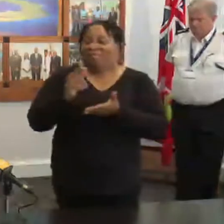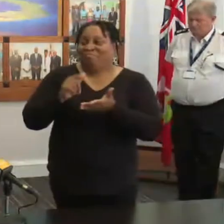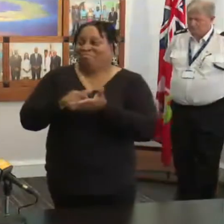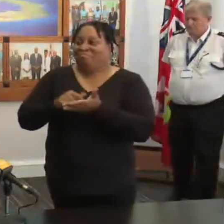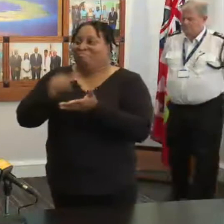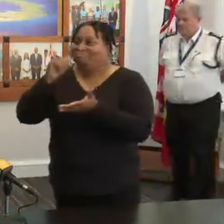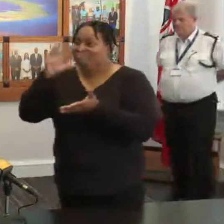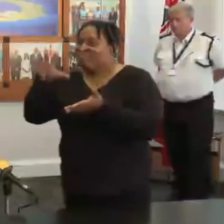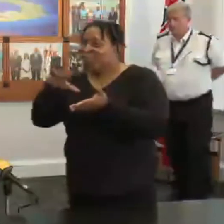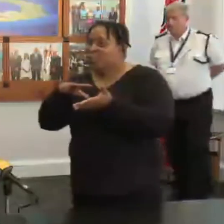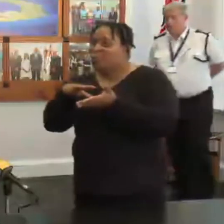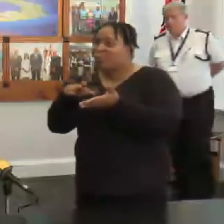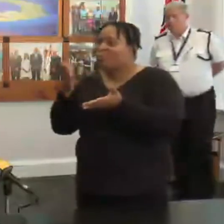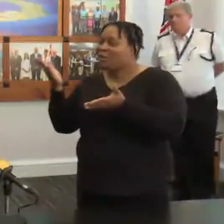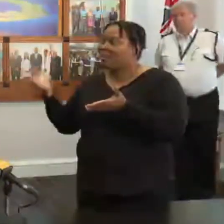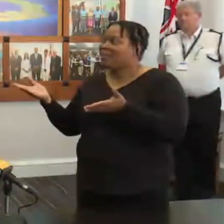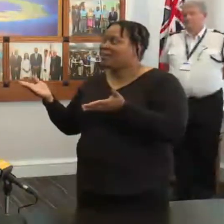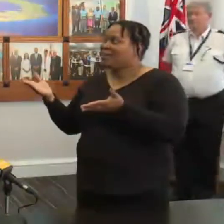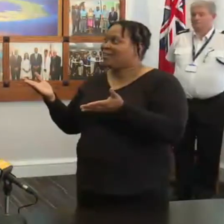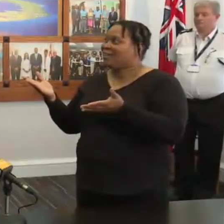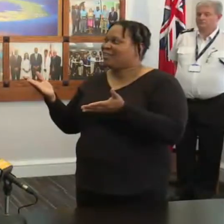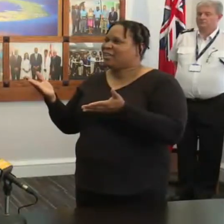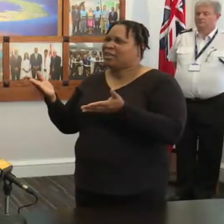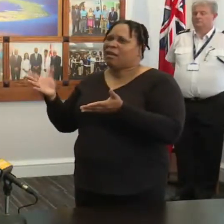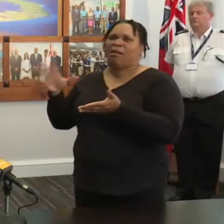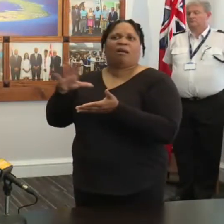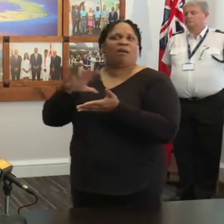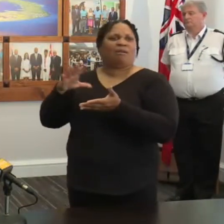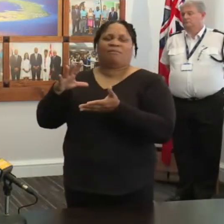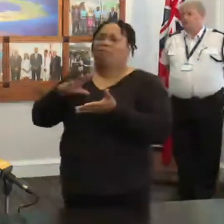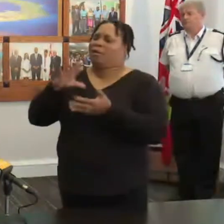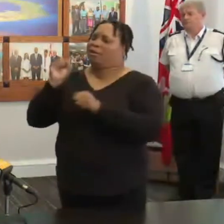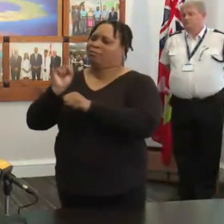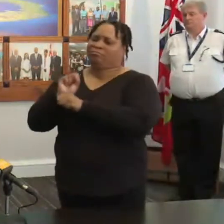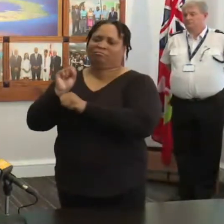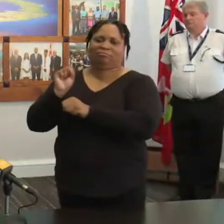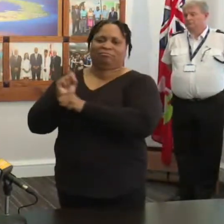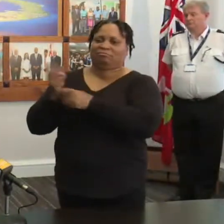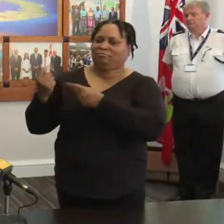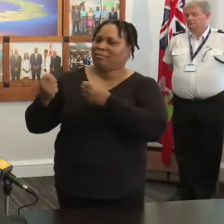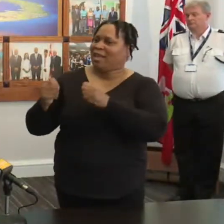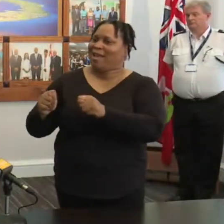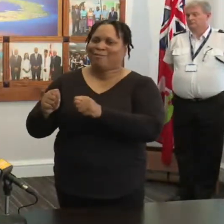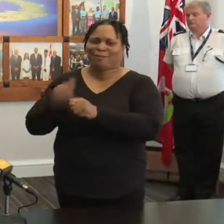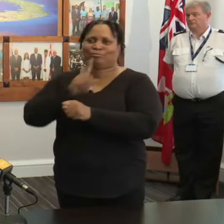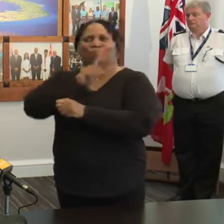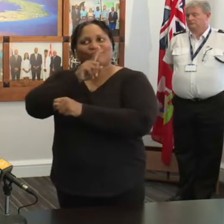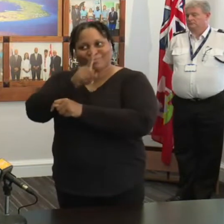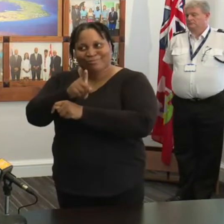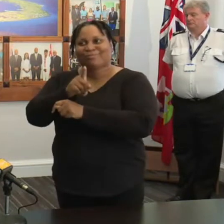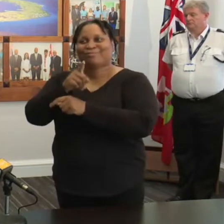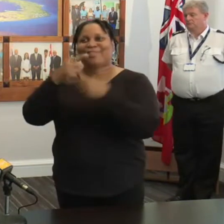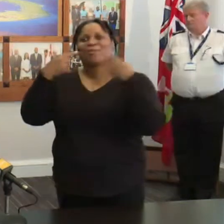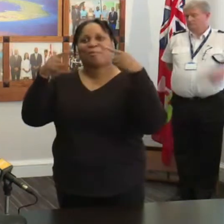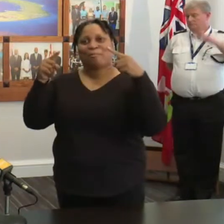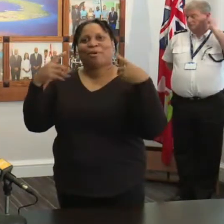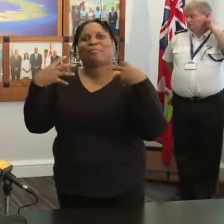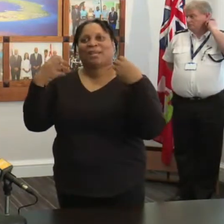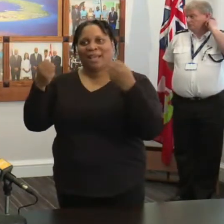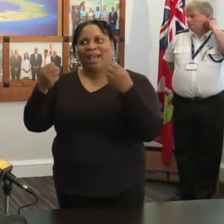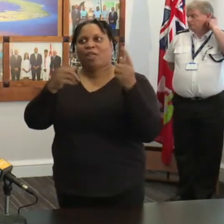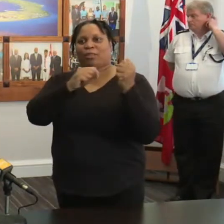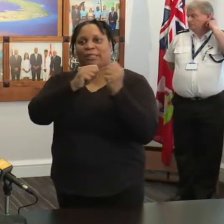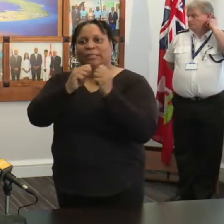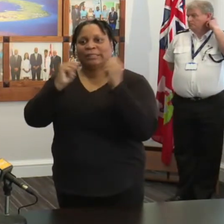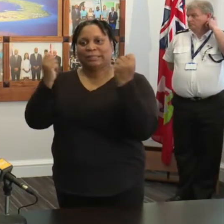woman has put a fine work and effort into making sure that the public health team is being led,